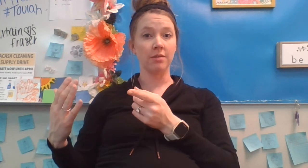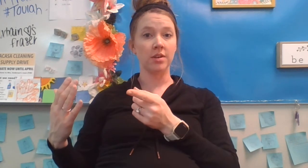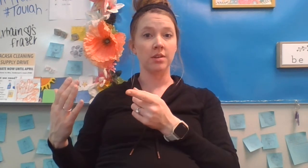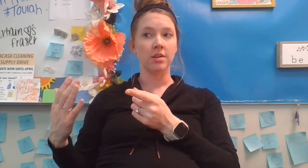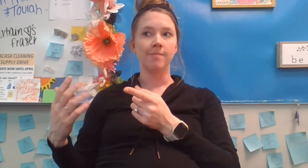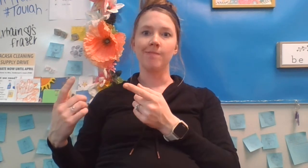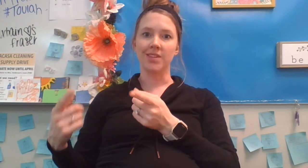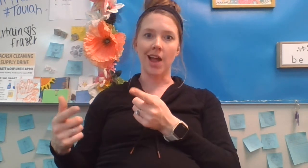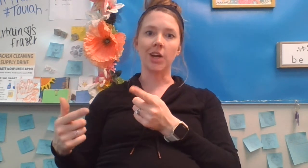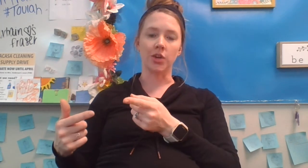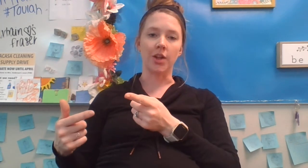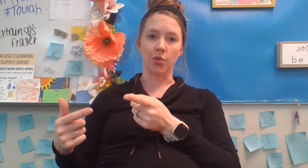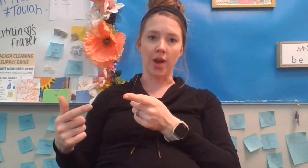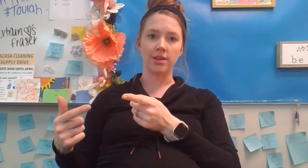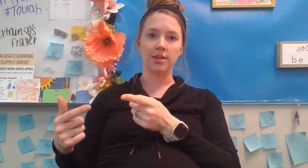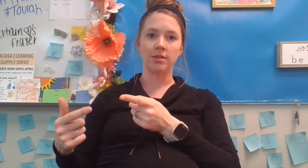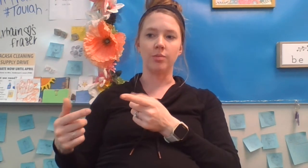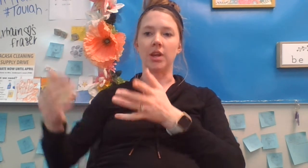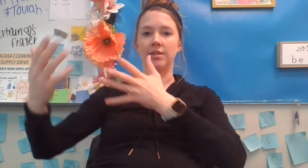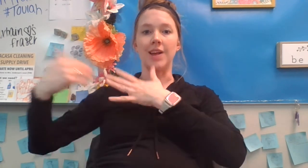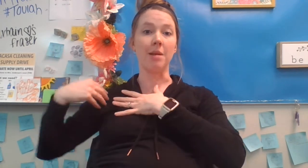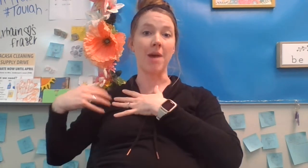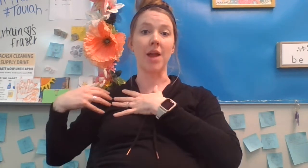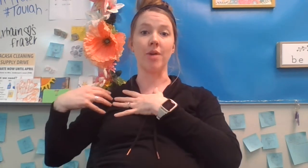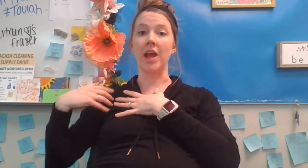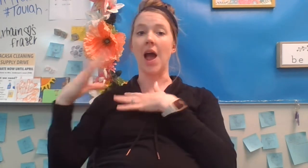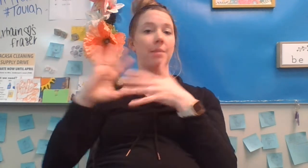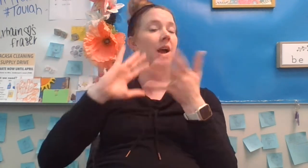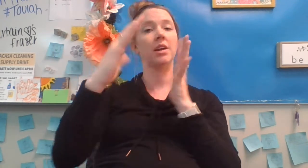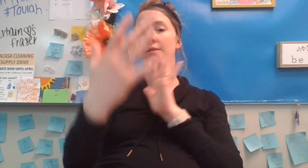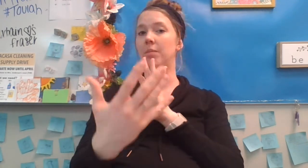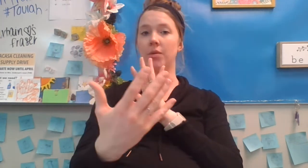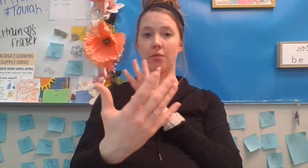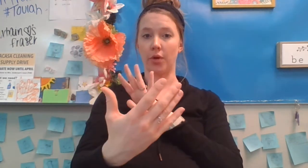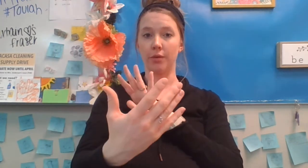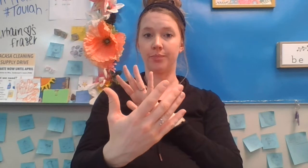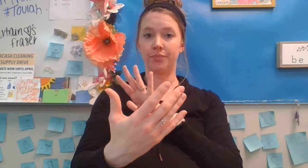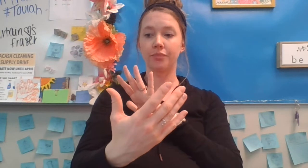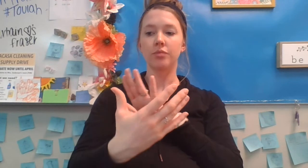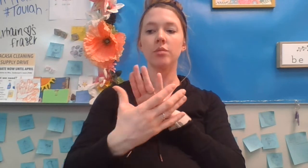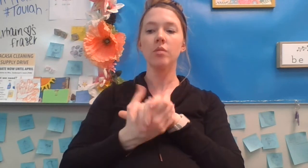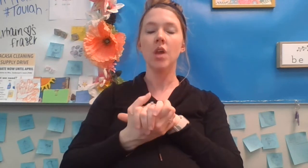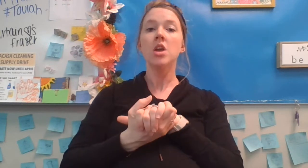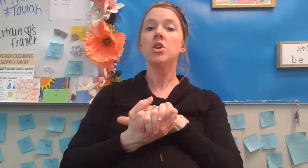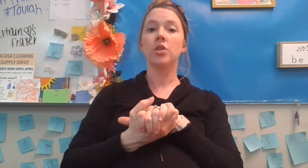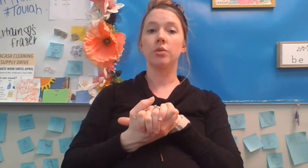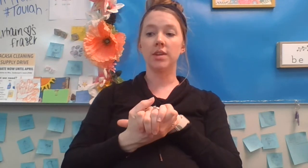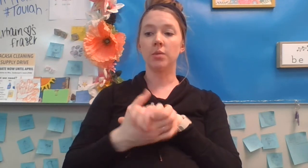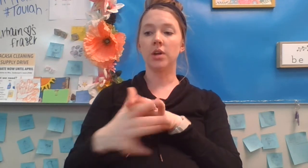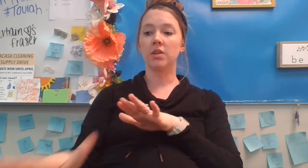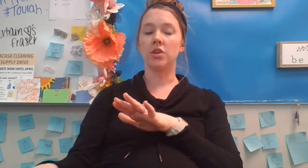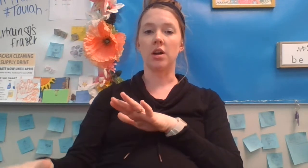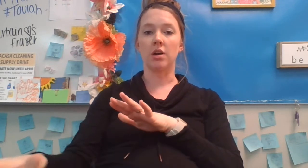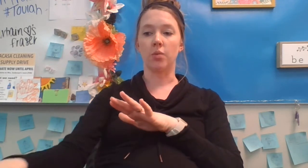left, it's actually on the right because it's on my right. I'm not going to flip it for you. So the reason we're going to start